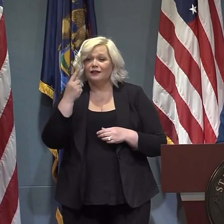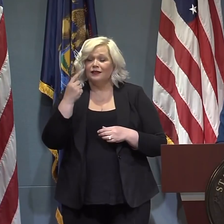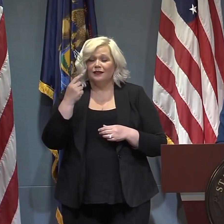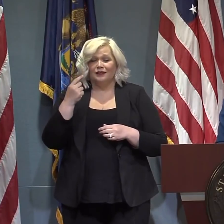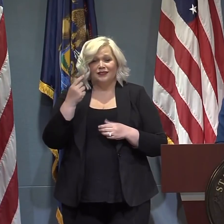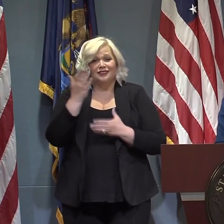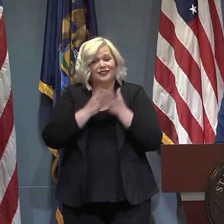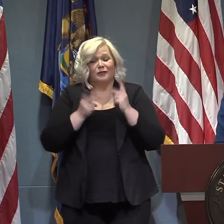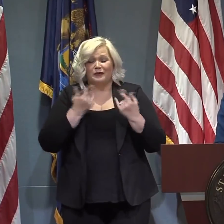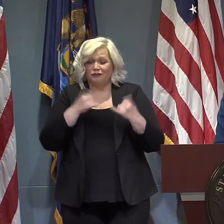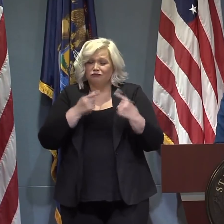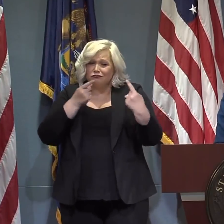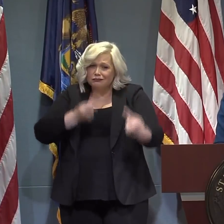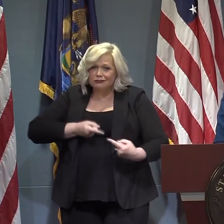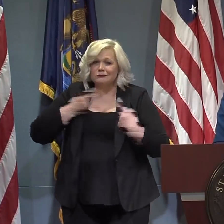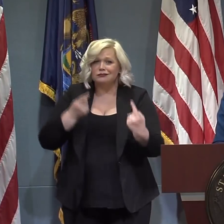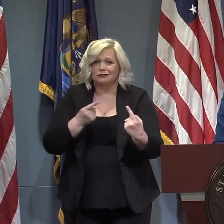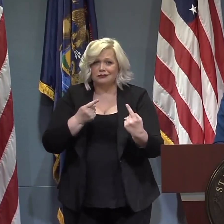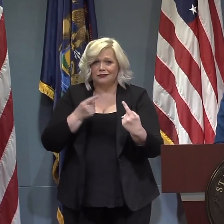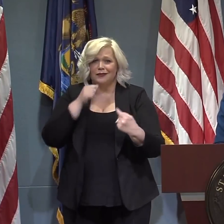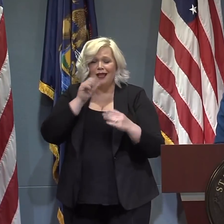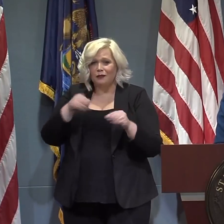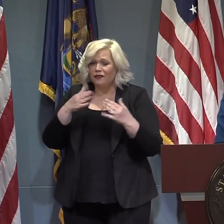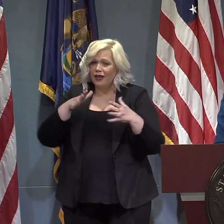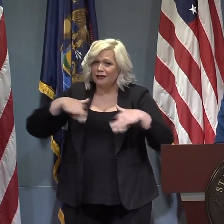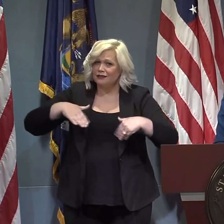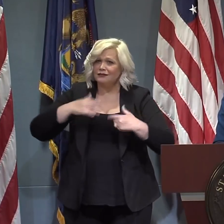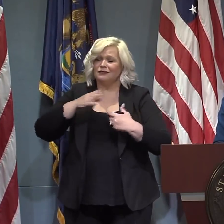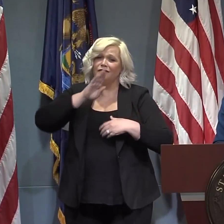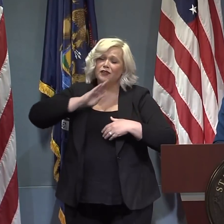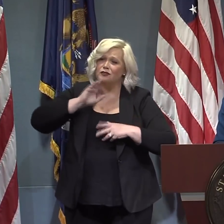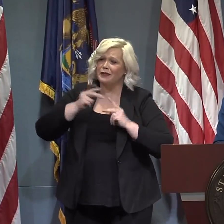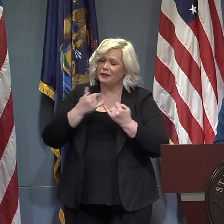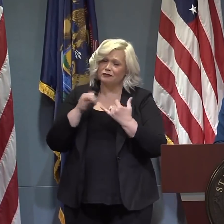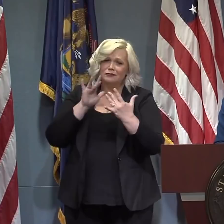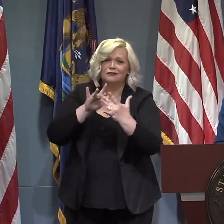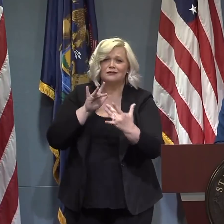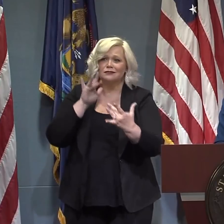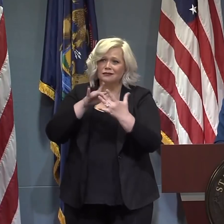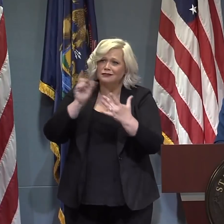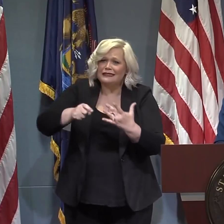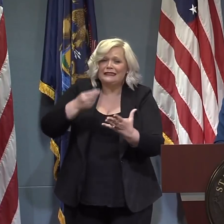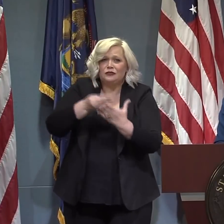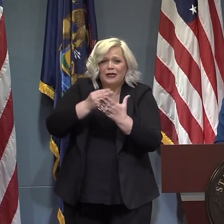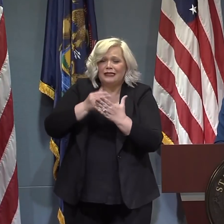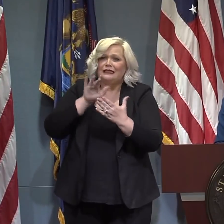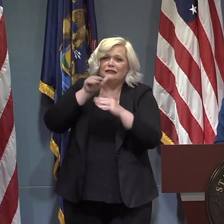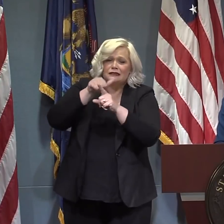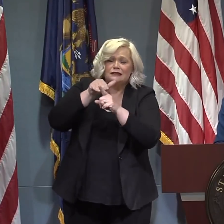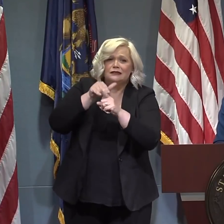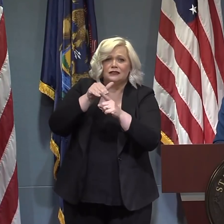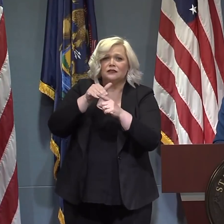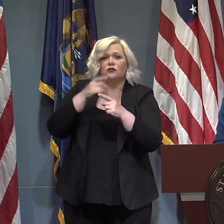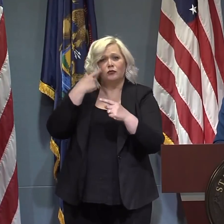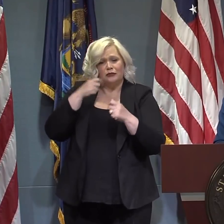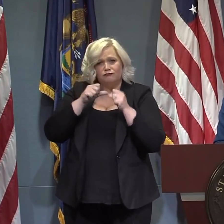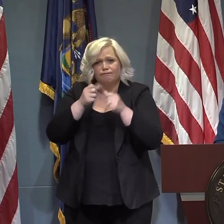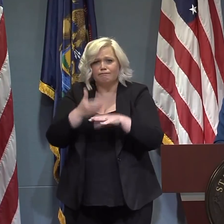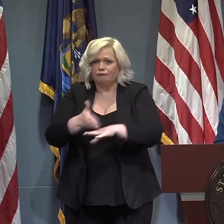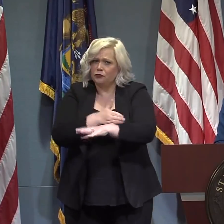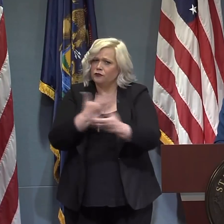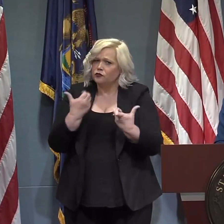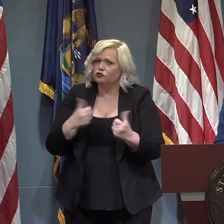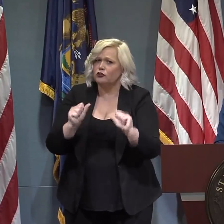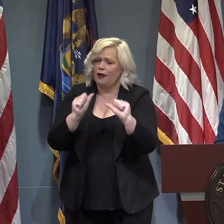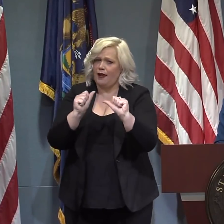you're still trying to navigate this system. And it can be frustrating, and we will continue to work to improve. But I want